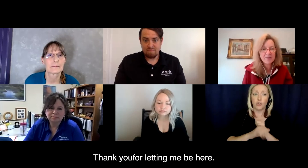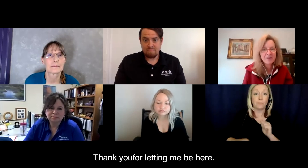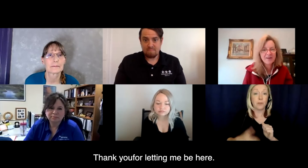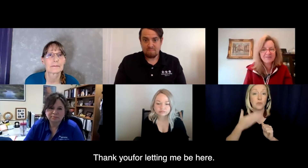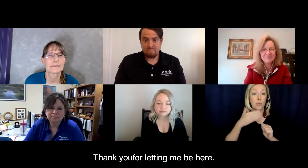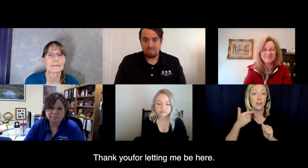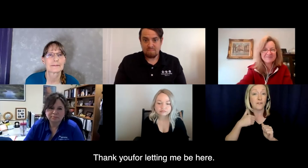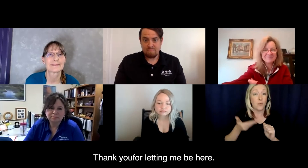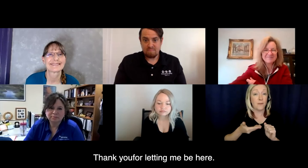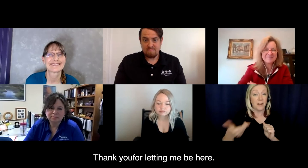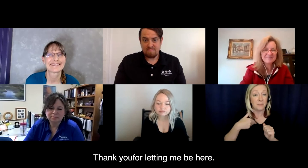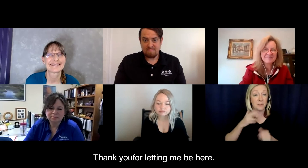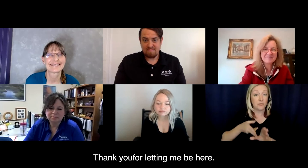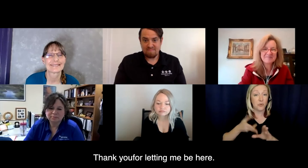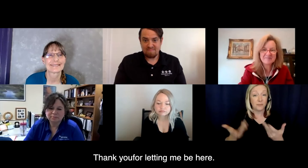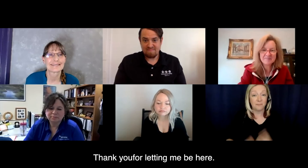letting me be here.